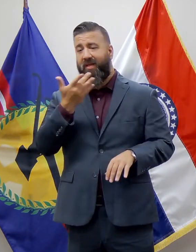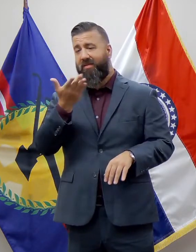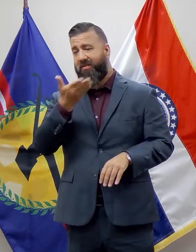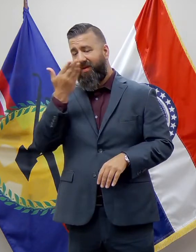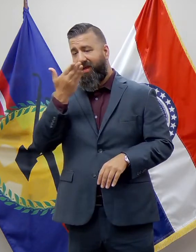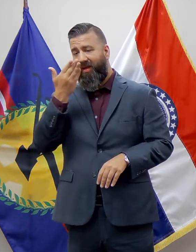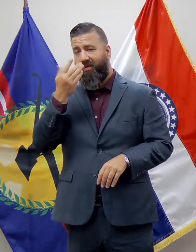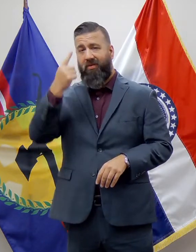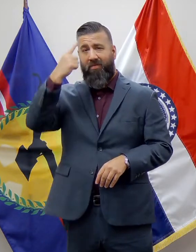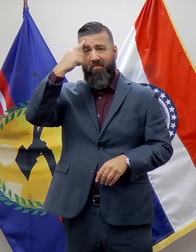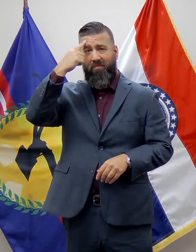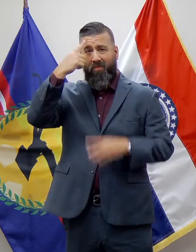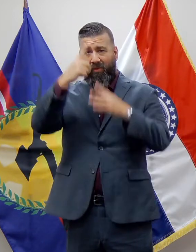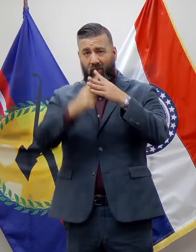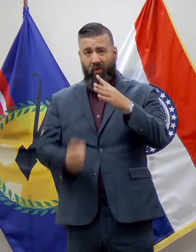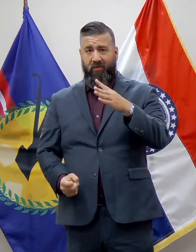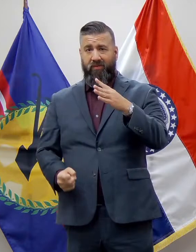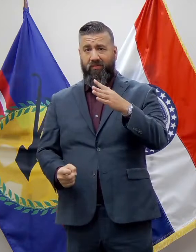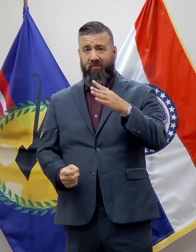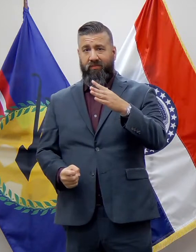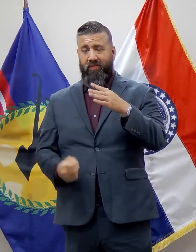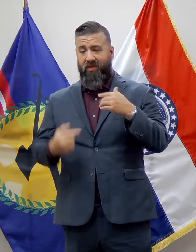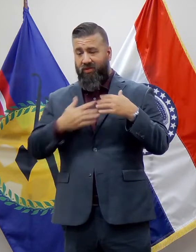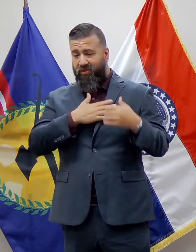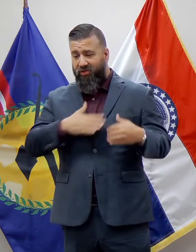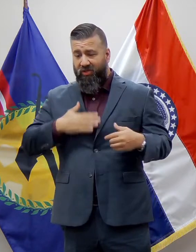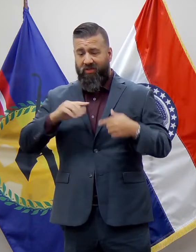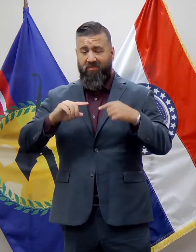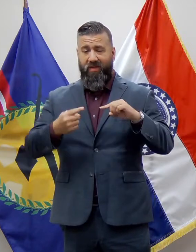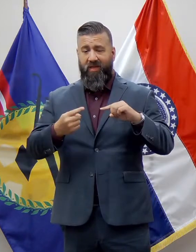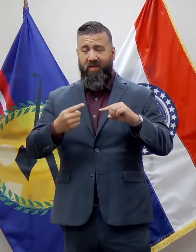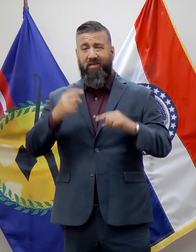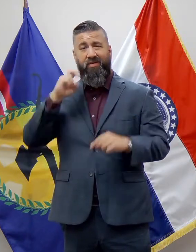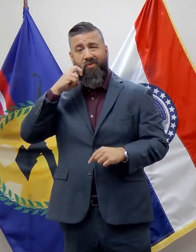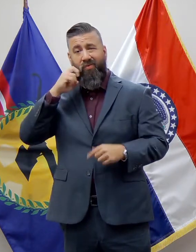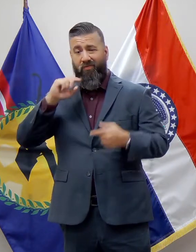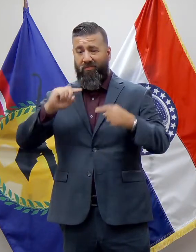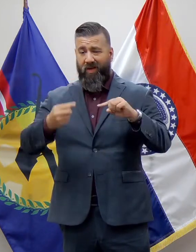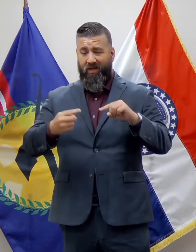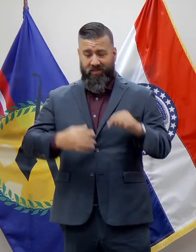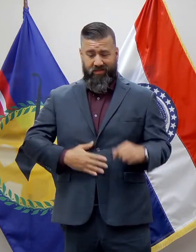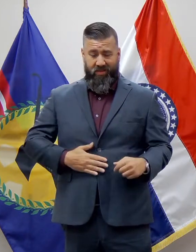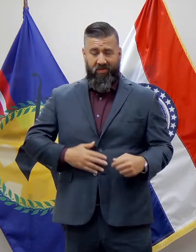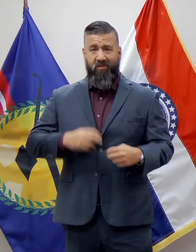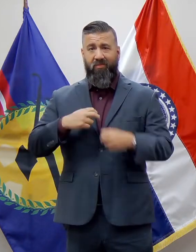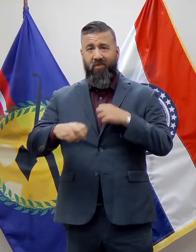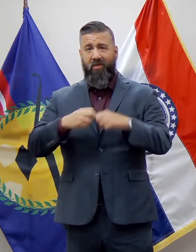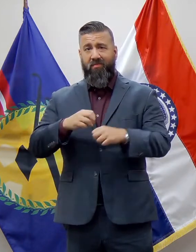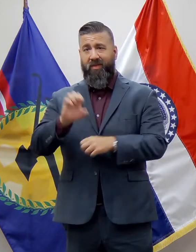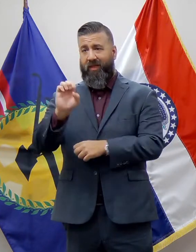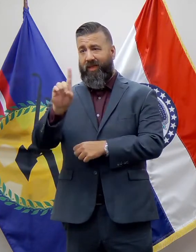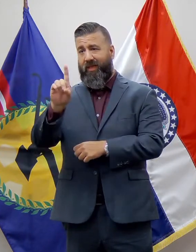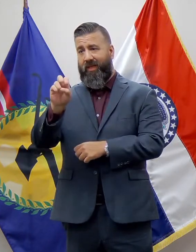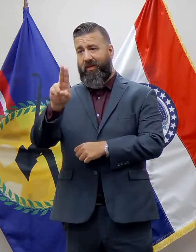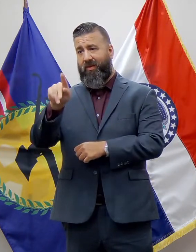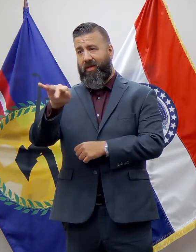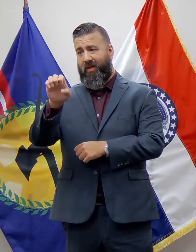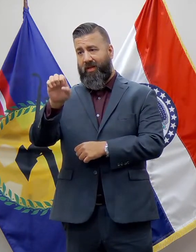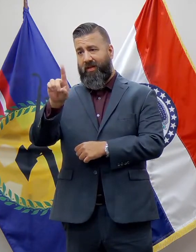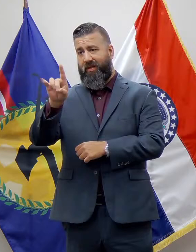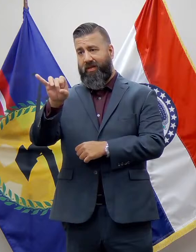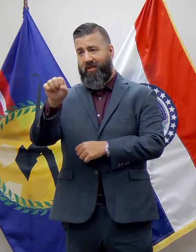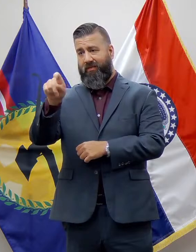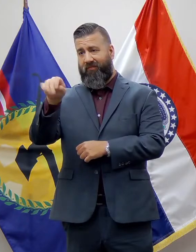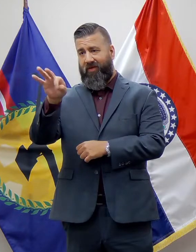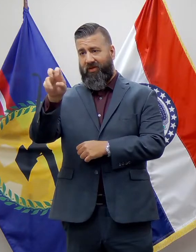pain, extreme fatigue, muscle and nerve pain, stomach problems, erectile dysfunction, even hair